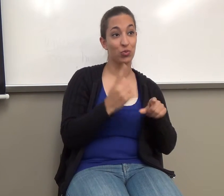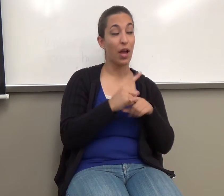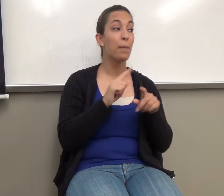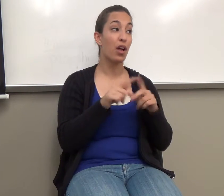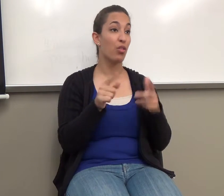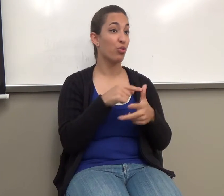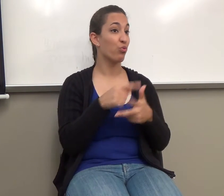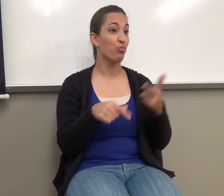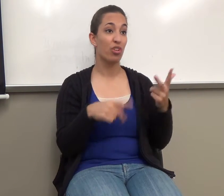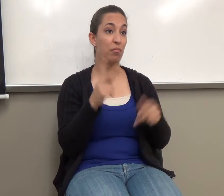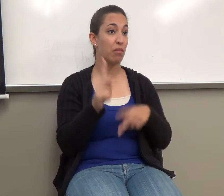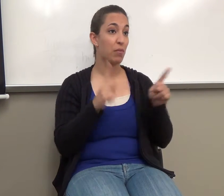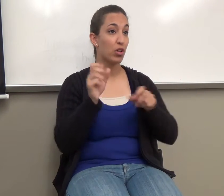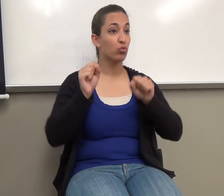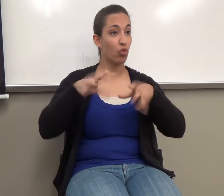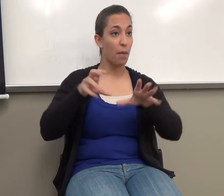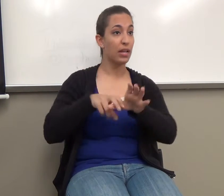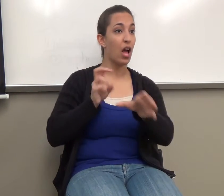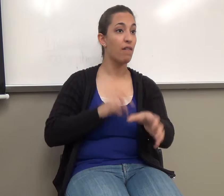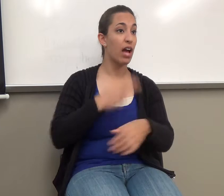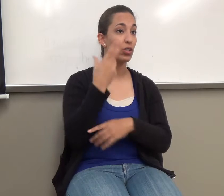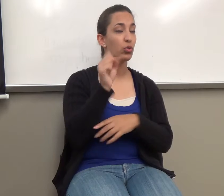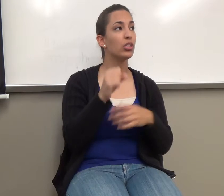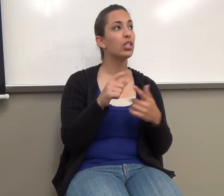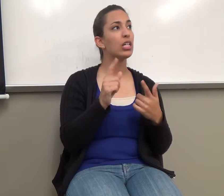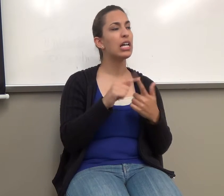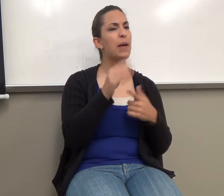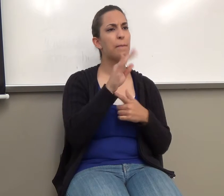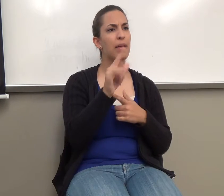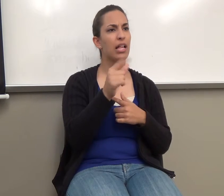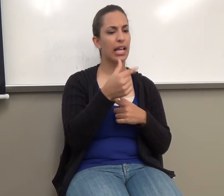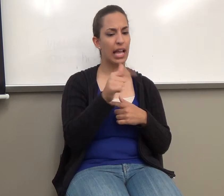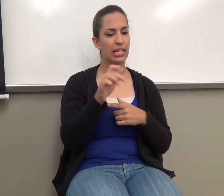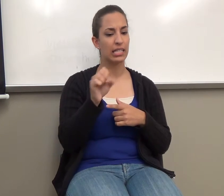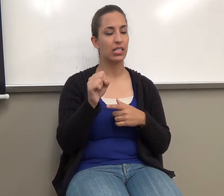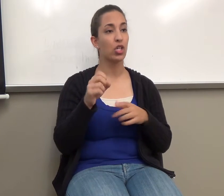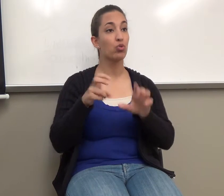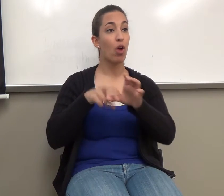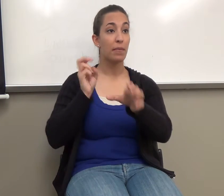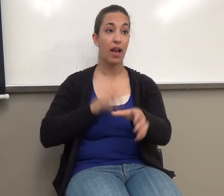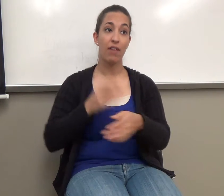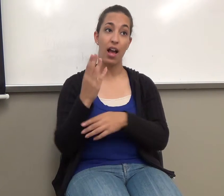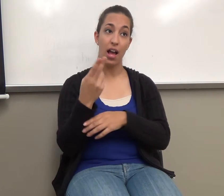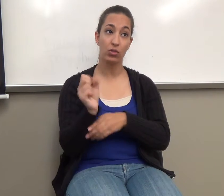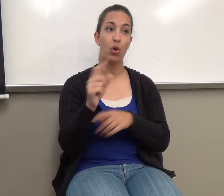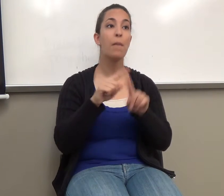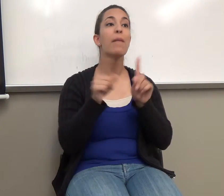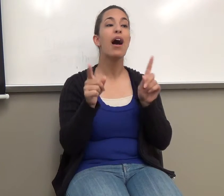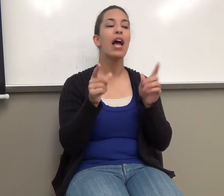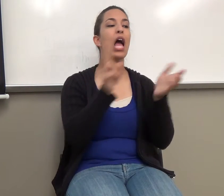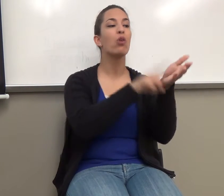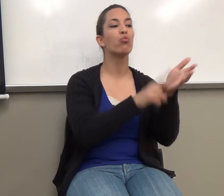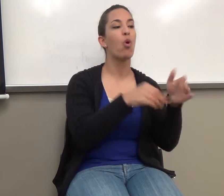dropped out of high school. He dropped out of high school, but then guess what? He enrolled in community college. This is what he did,